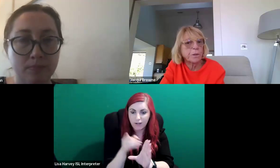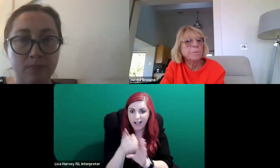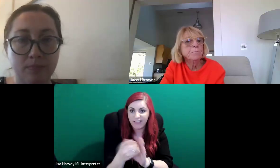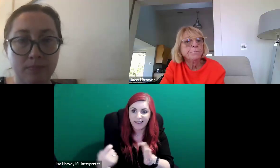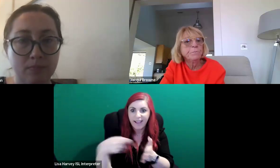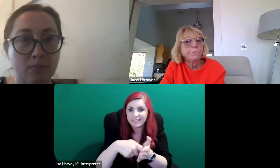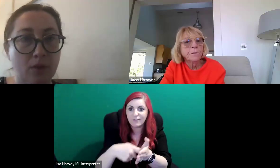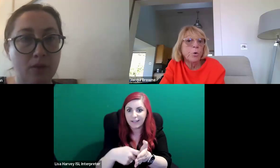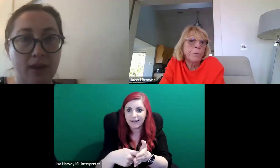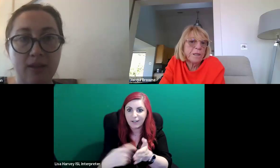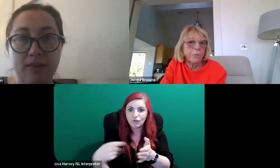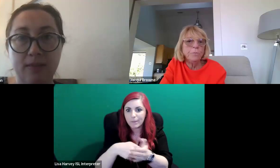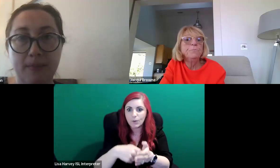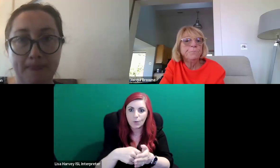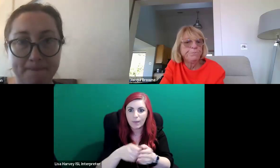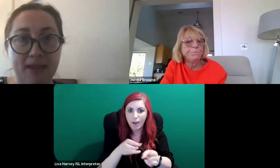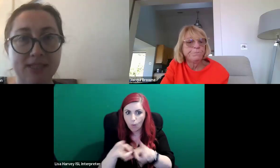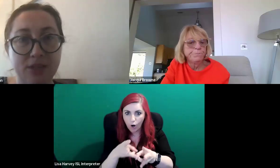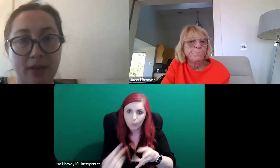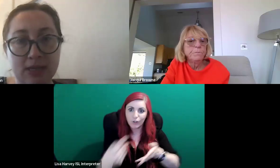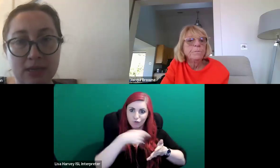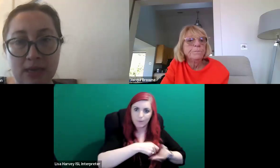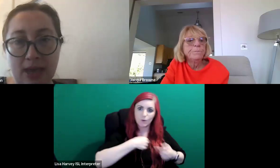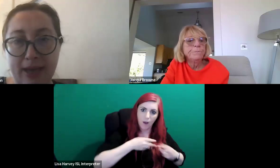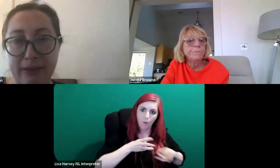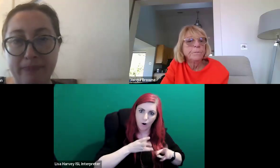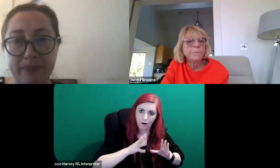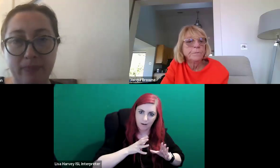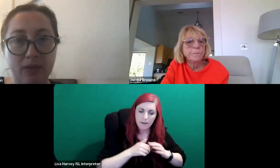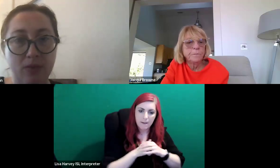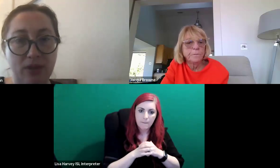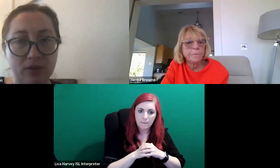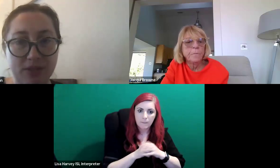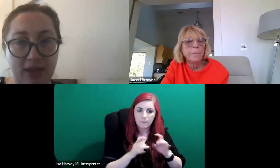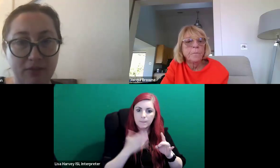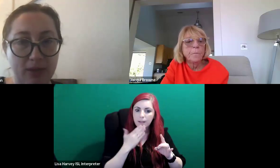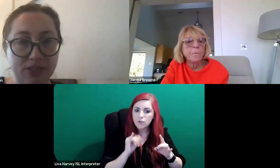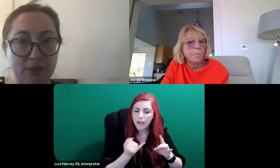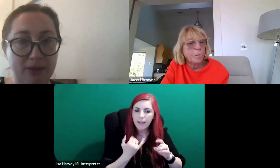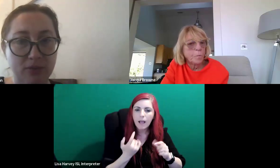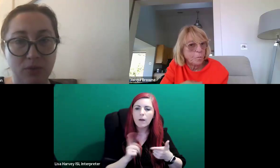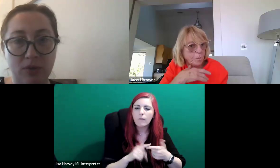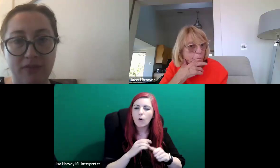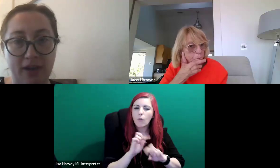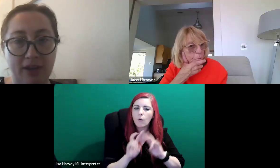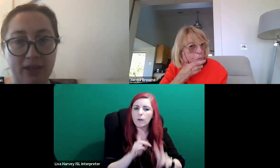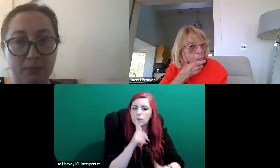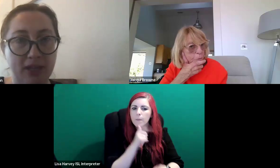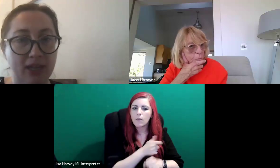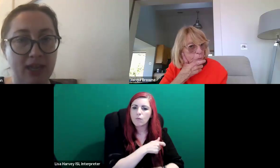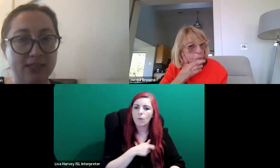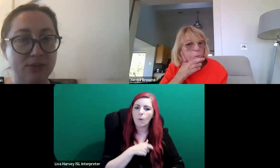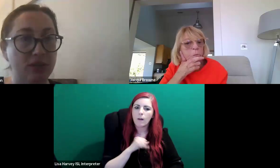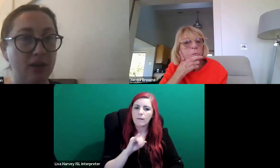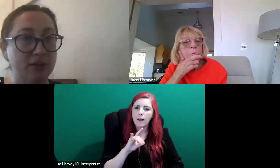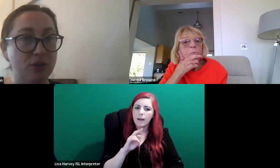DPO network. I hope that's helpful. Thanks, Jackie. We also have a question about the role of IREC in